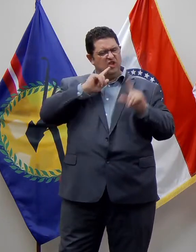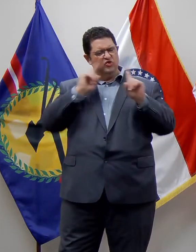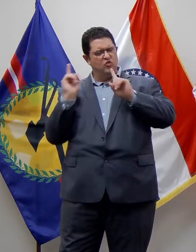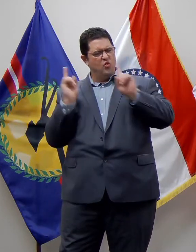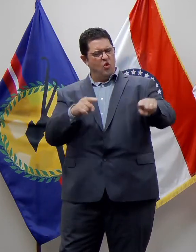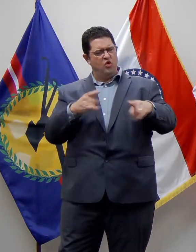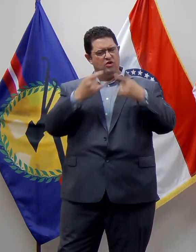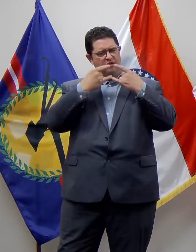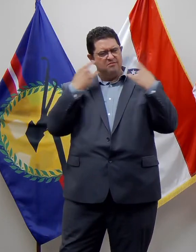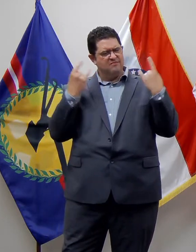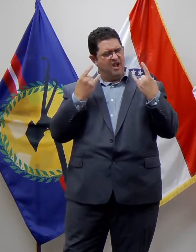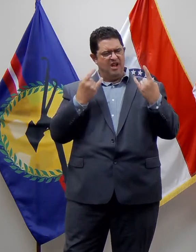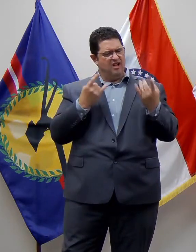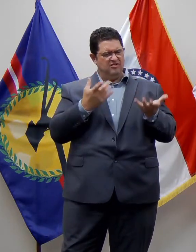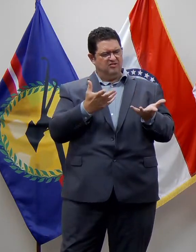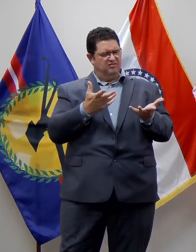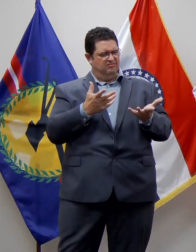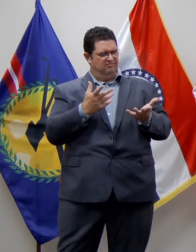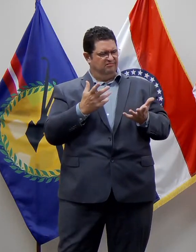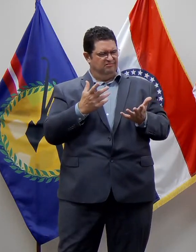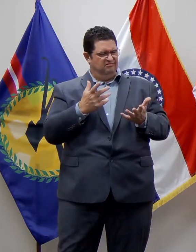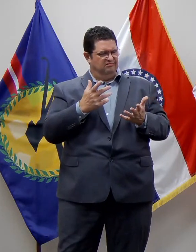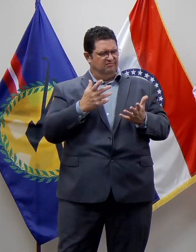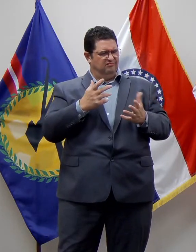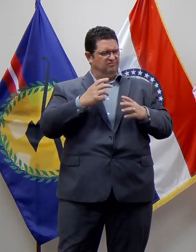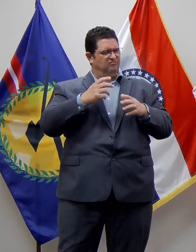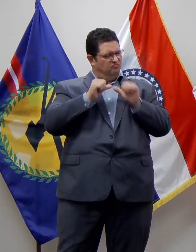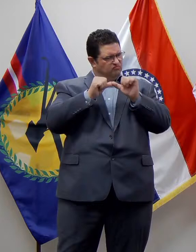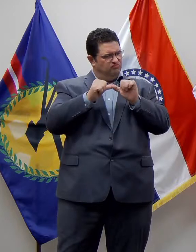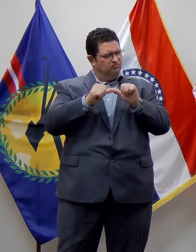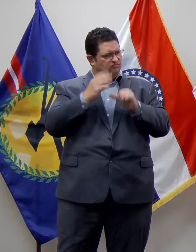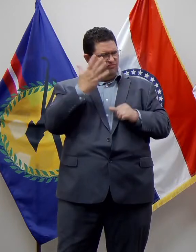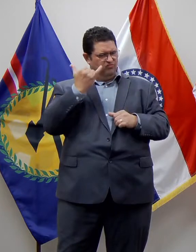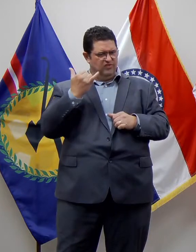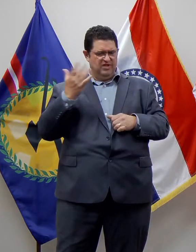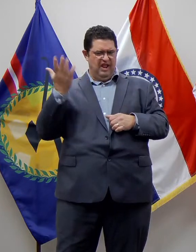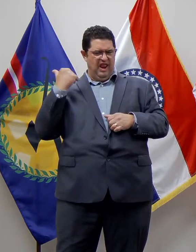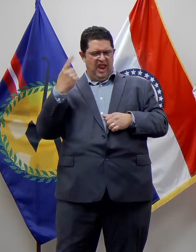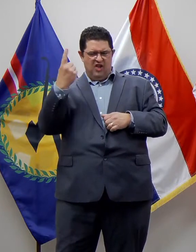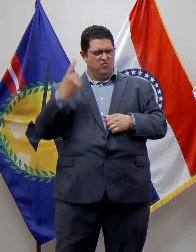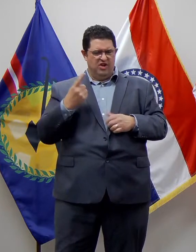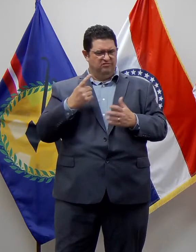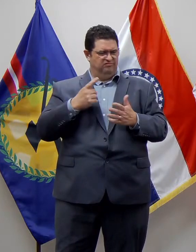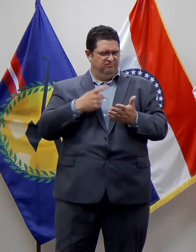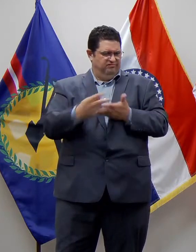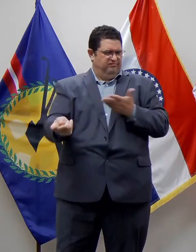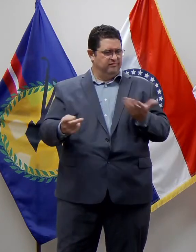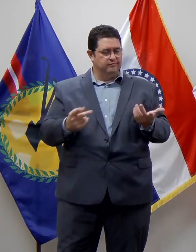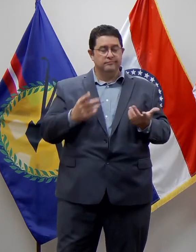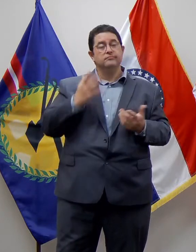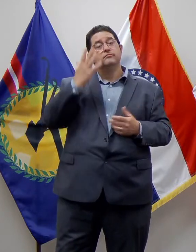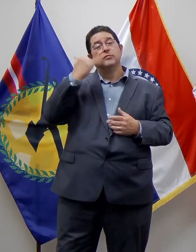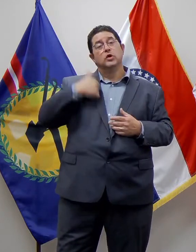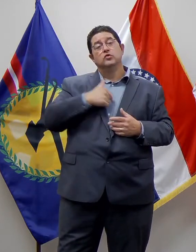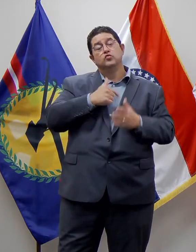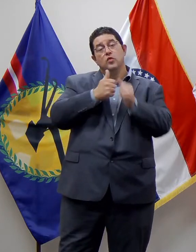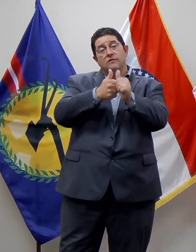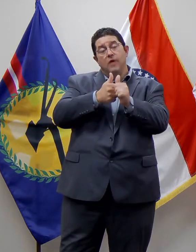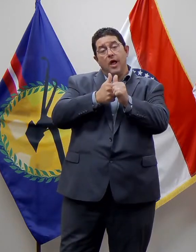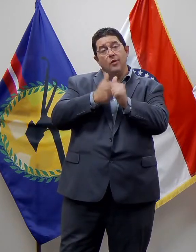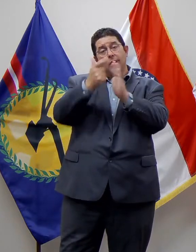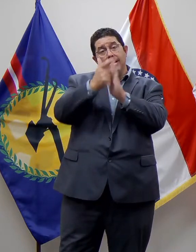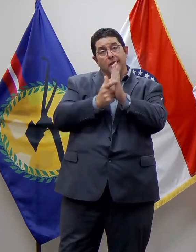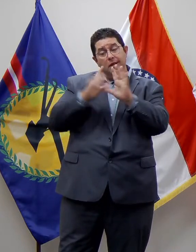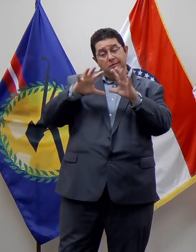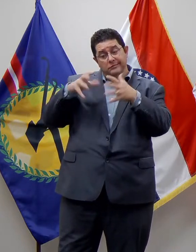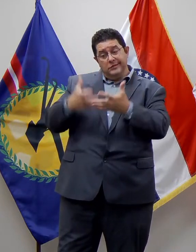last one clearly had challenges? Because we're following the guidance of our legal team and the guidance of the judge's